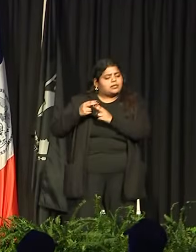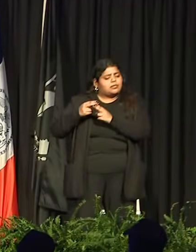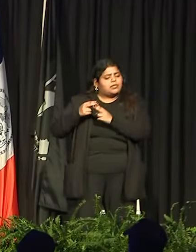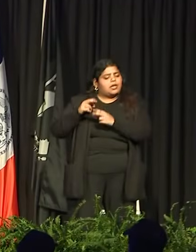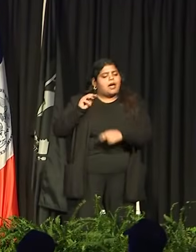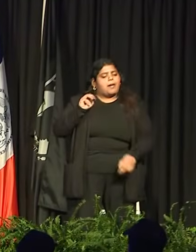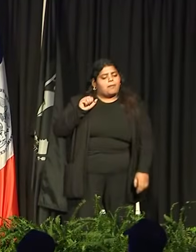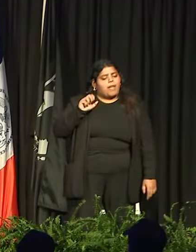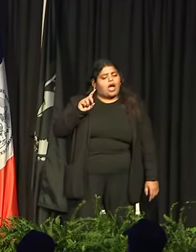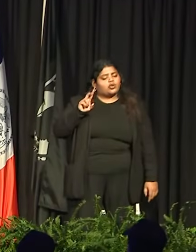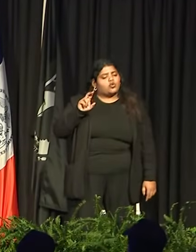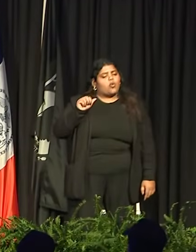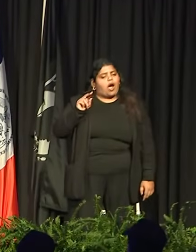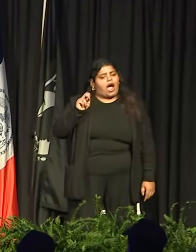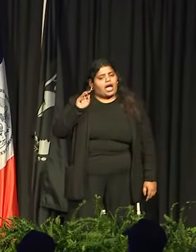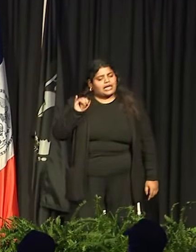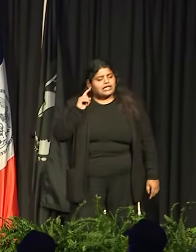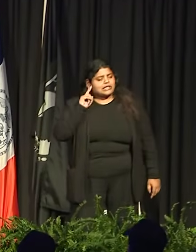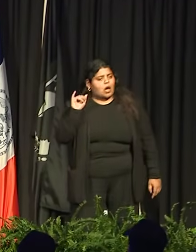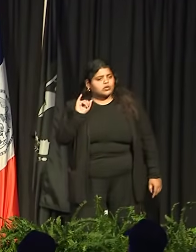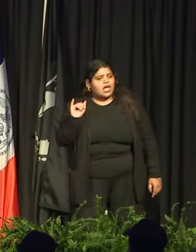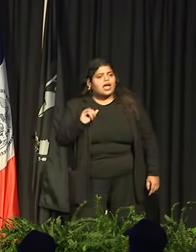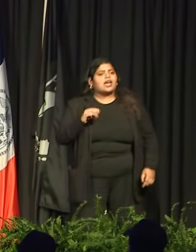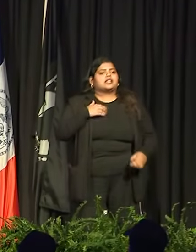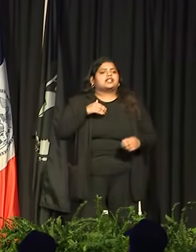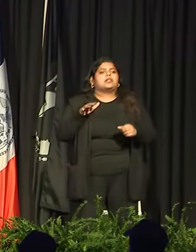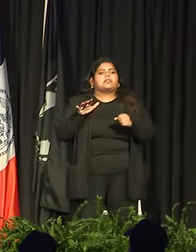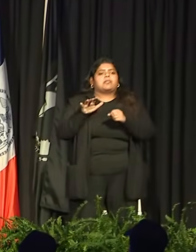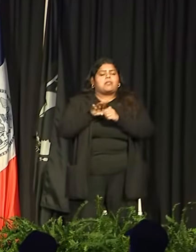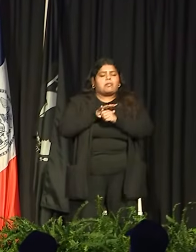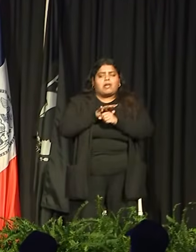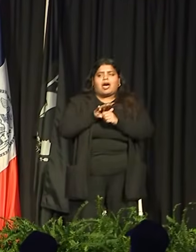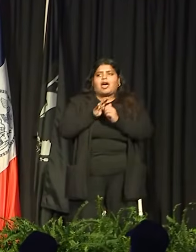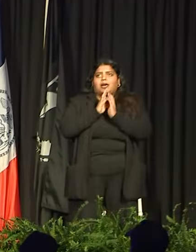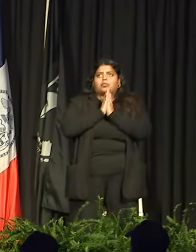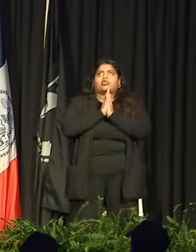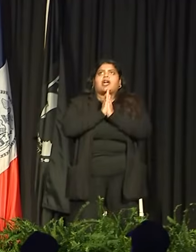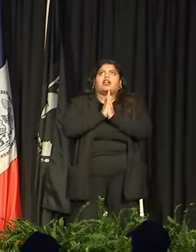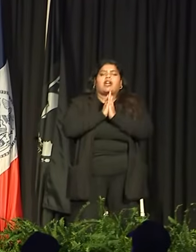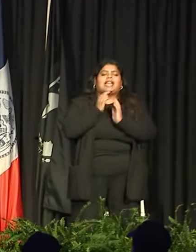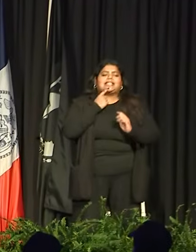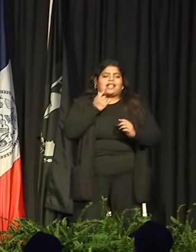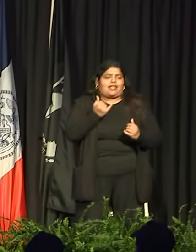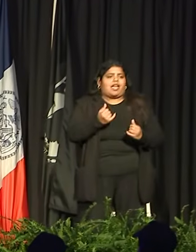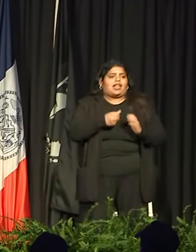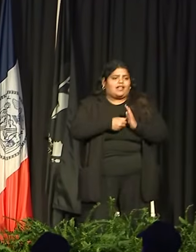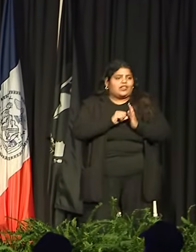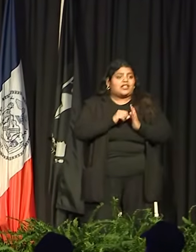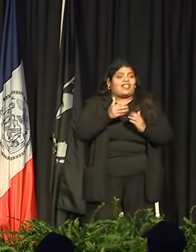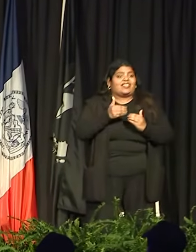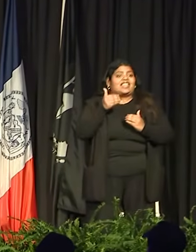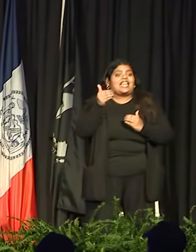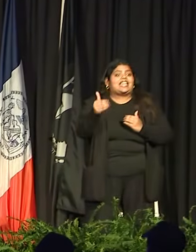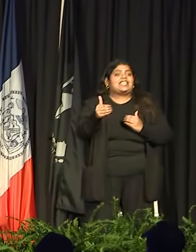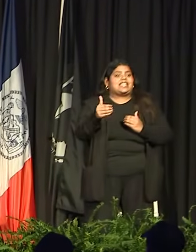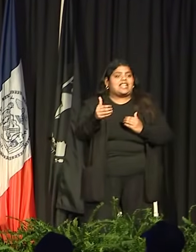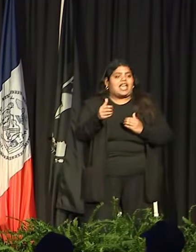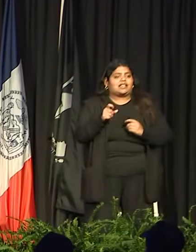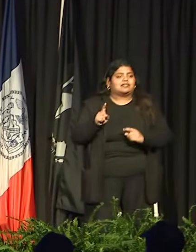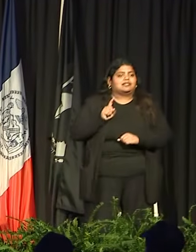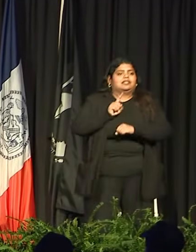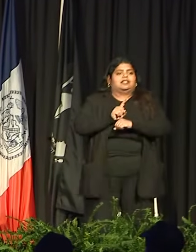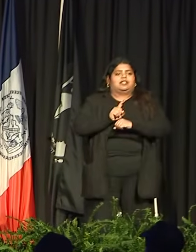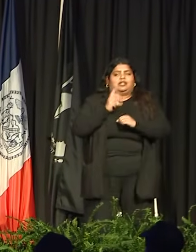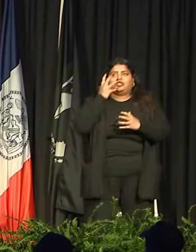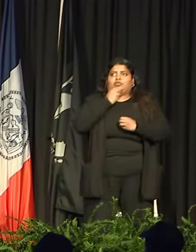Zishan Bhagawati, and I say that because it is my hope and prayer that the next occupant of this beautiful mansion shall